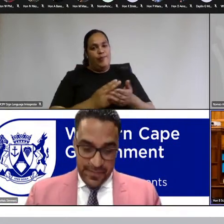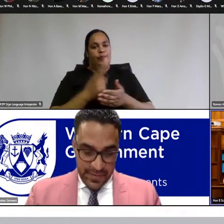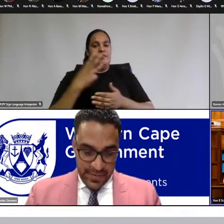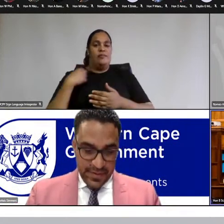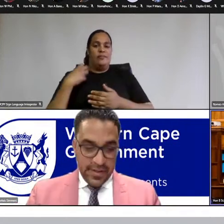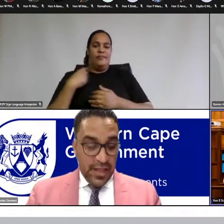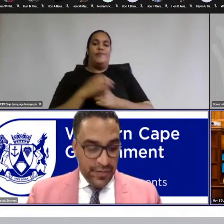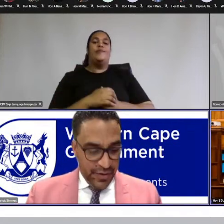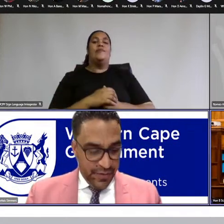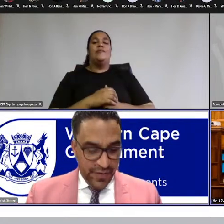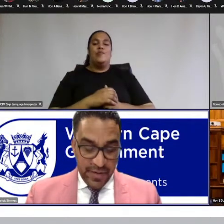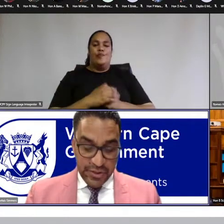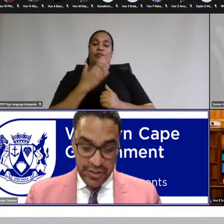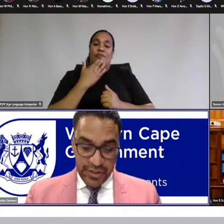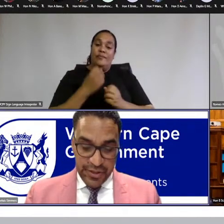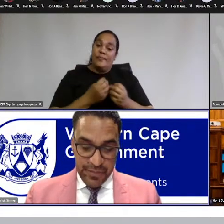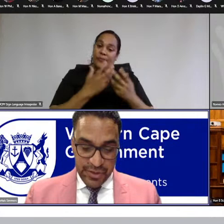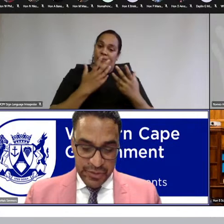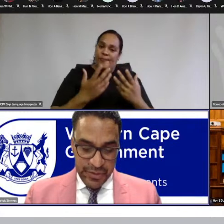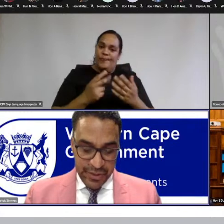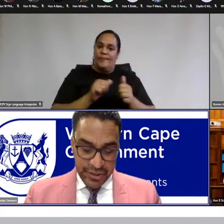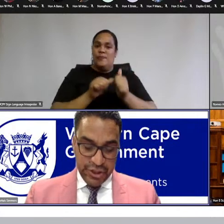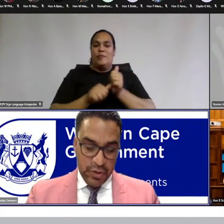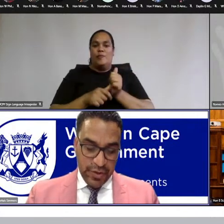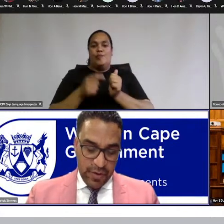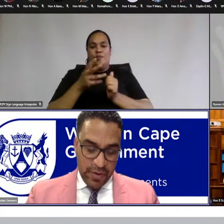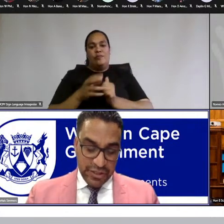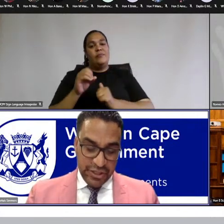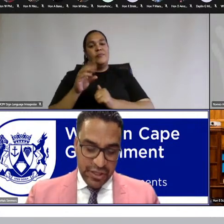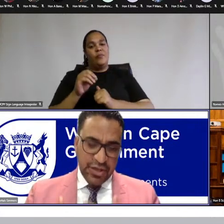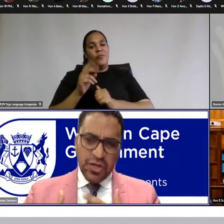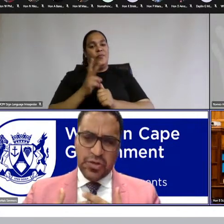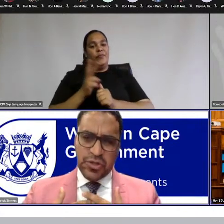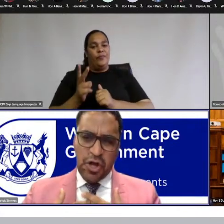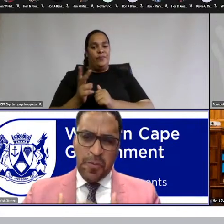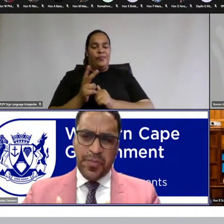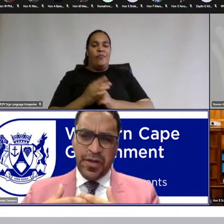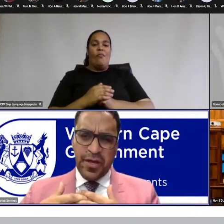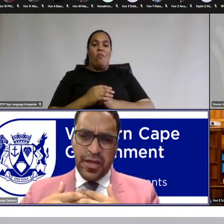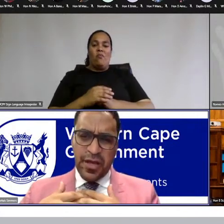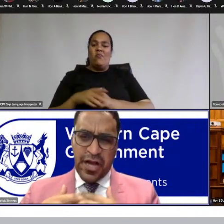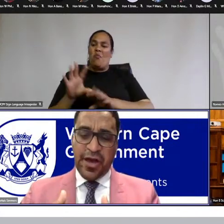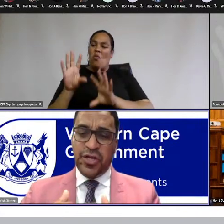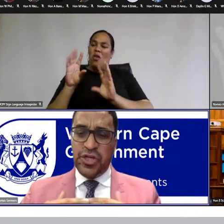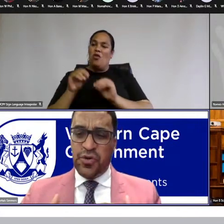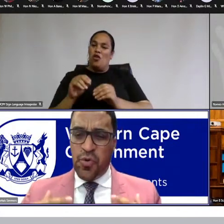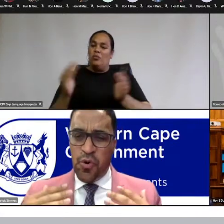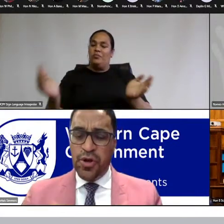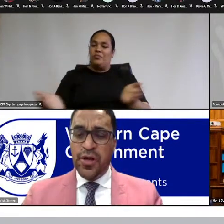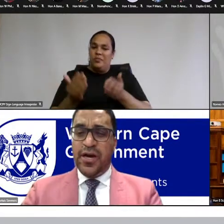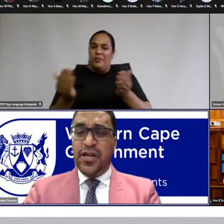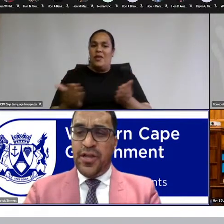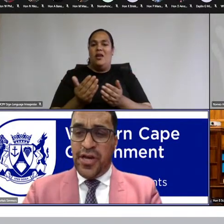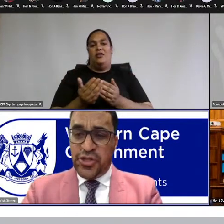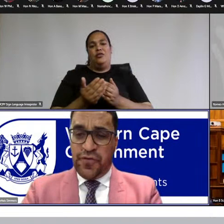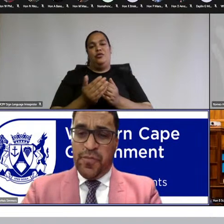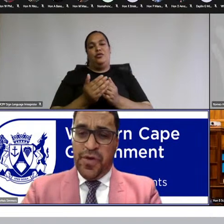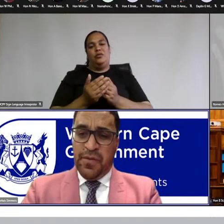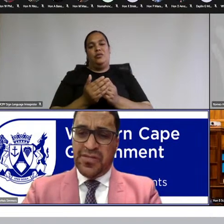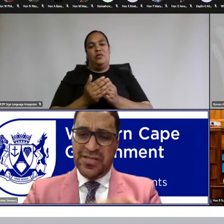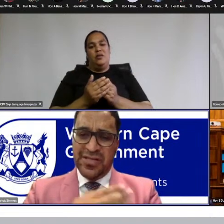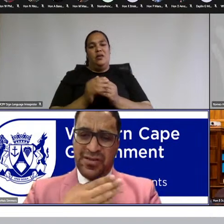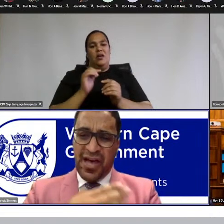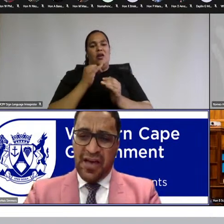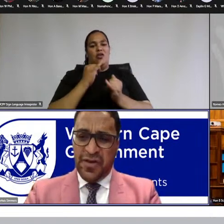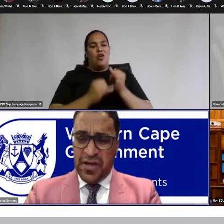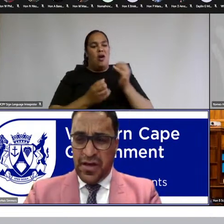Minister. Thank you very much, Deputy Speaker. So, once again, stop encouraging or